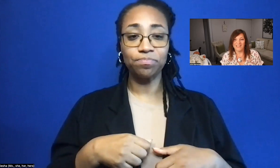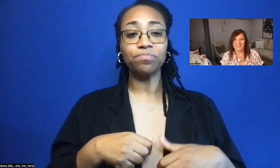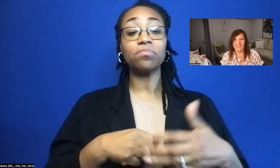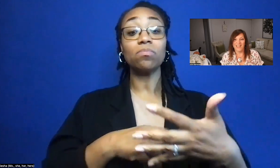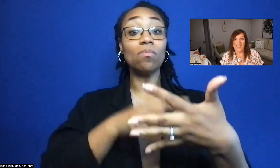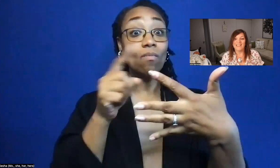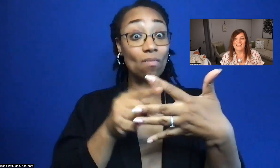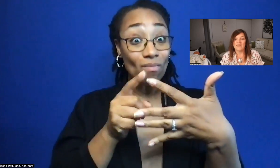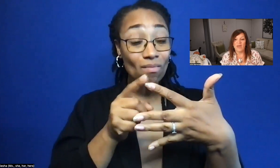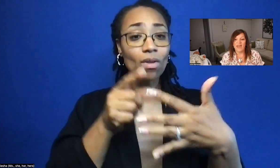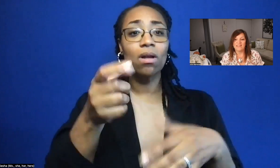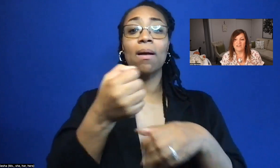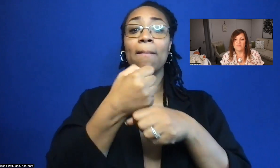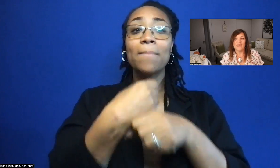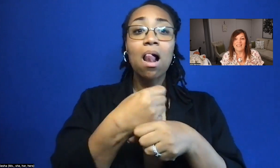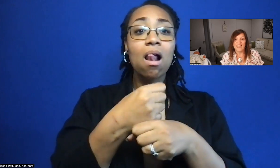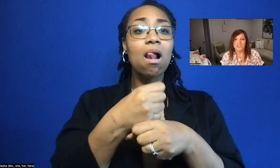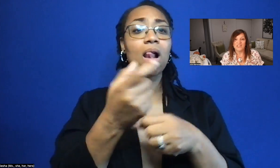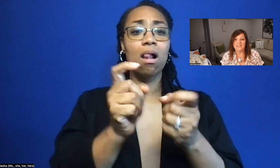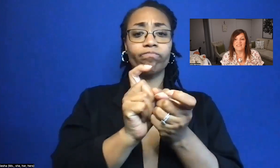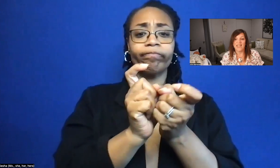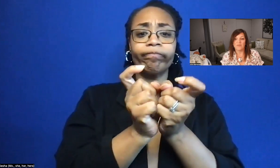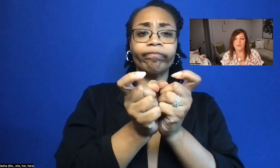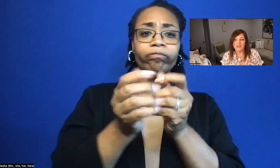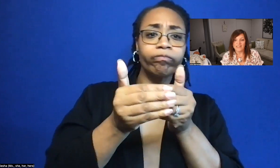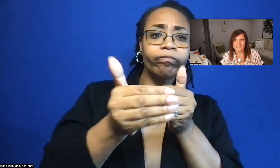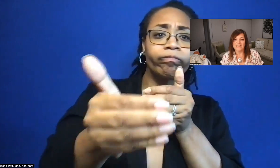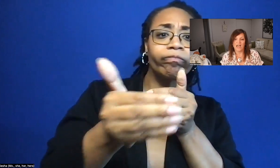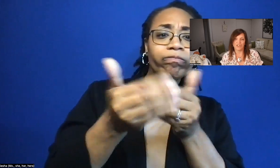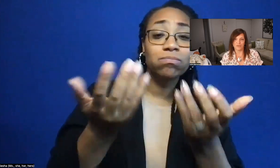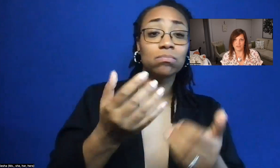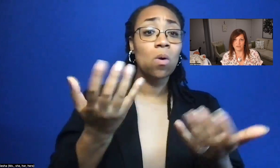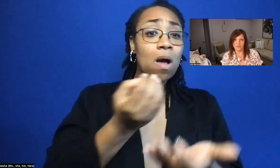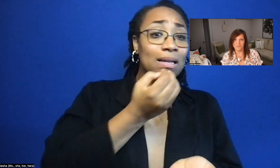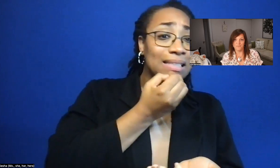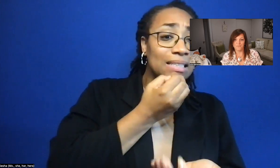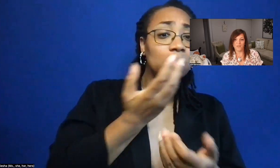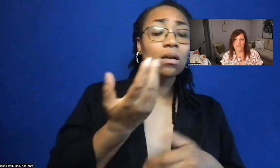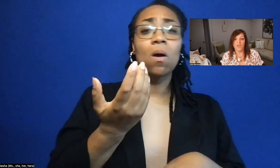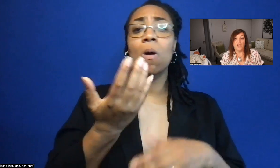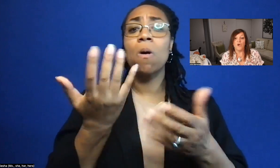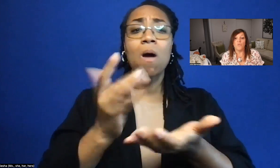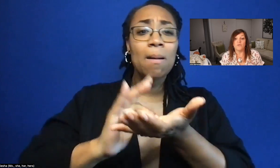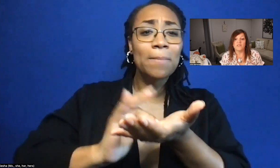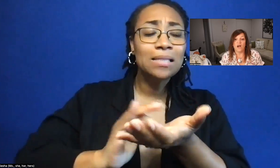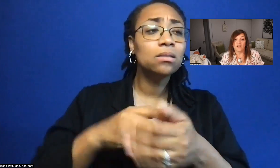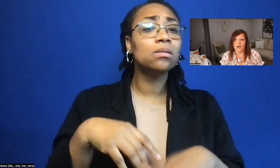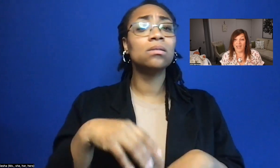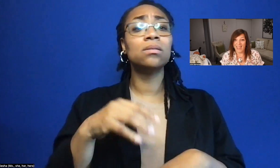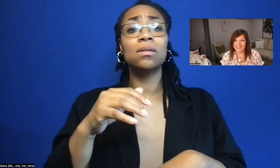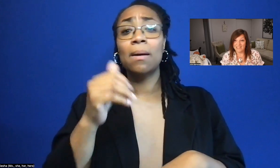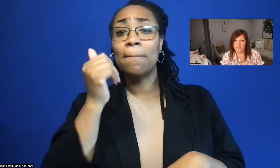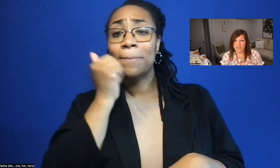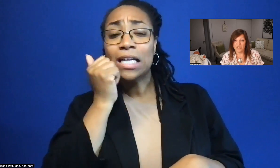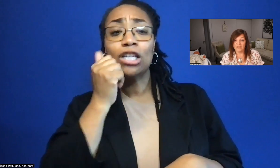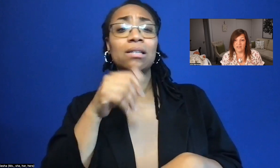breastfeeding, and the impact of medications and periods on your milk. We will talk about